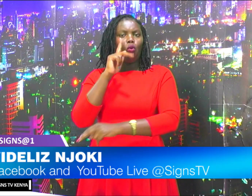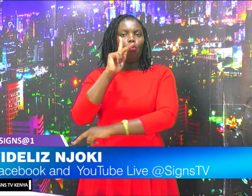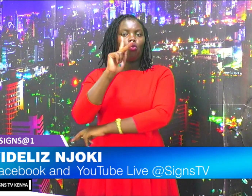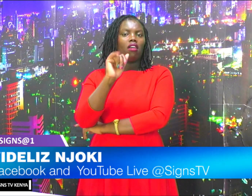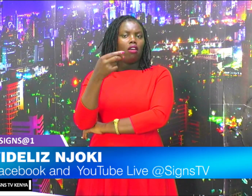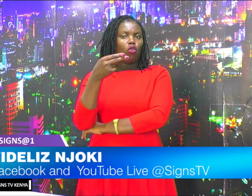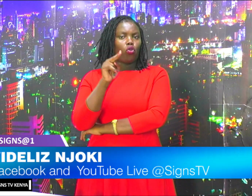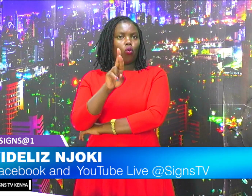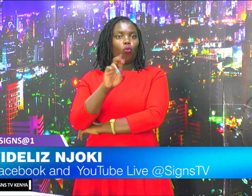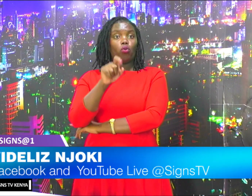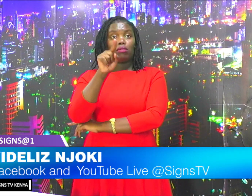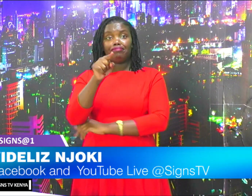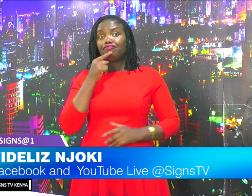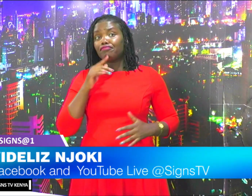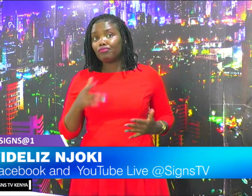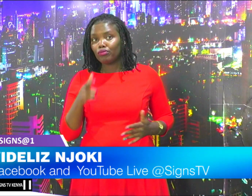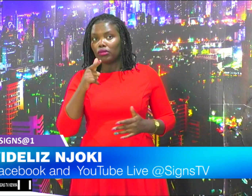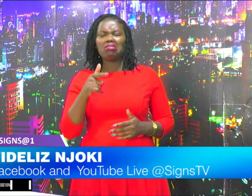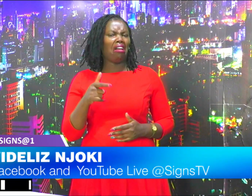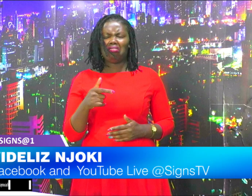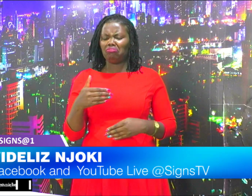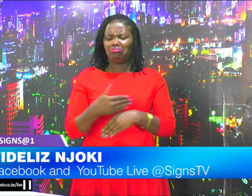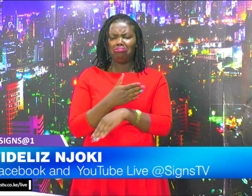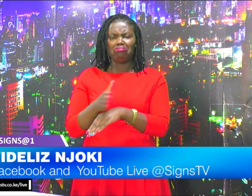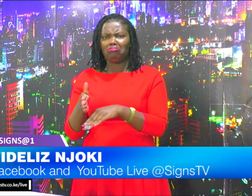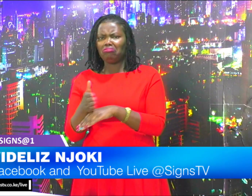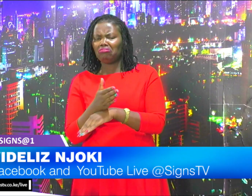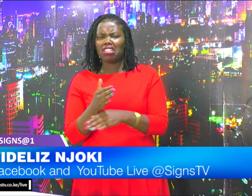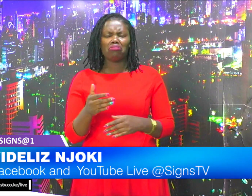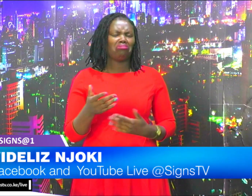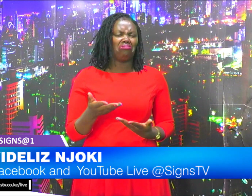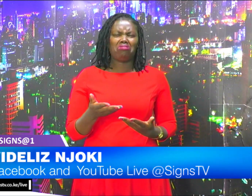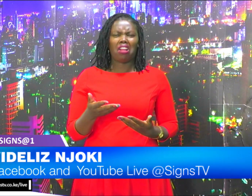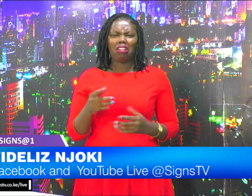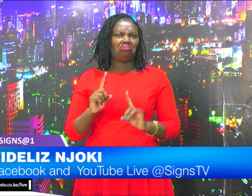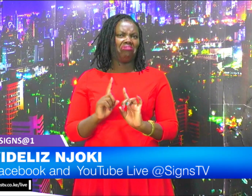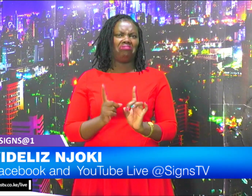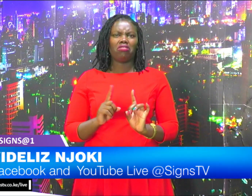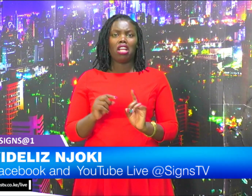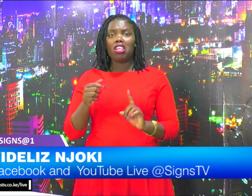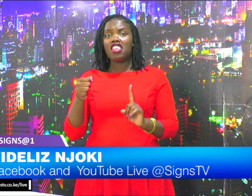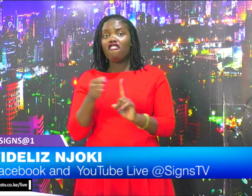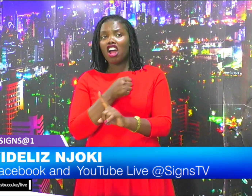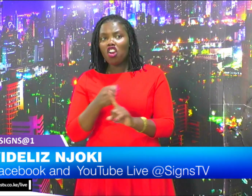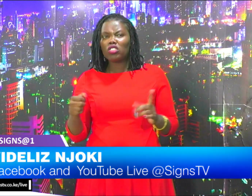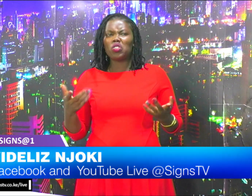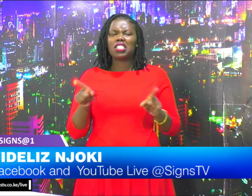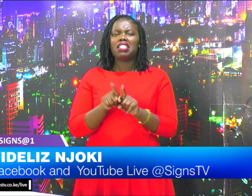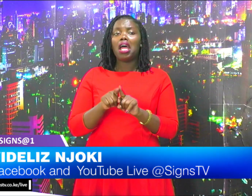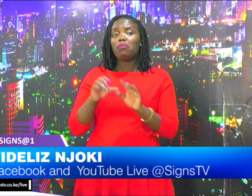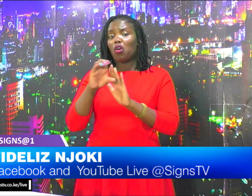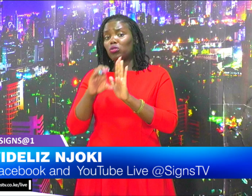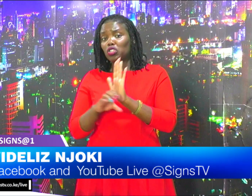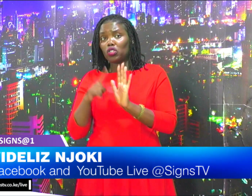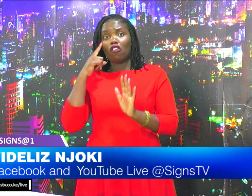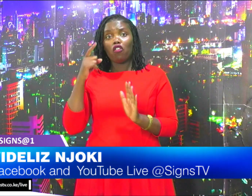And now we focus on our second news item. The deployment of Kenya police officers to Haiti will require the approval of the Kenyan Parliament. This is according